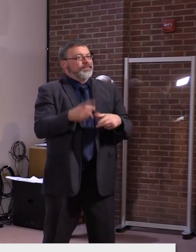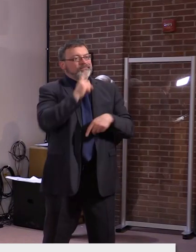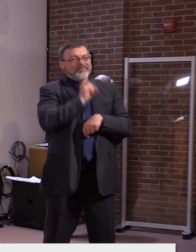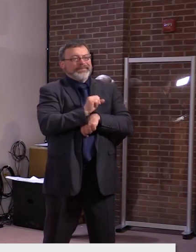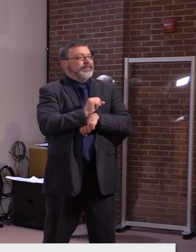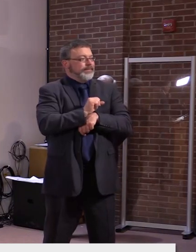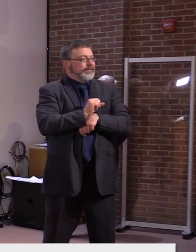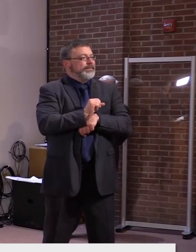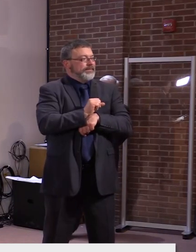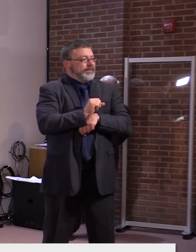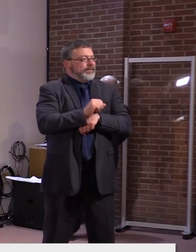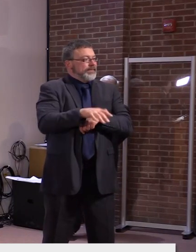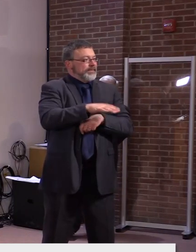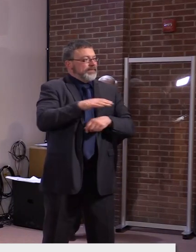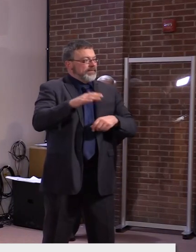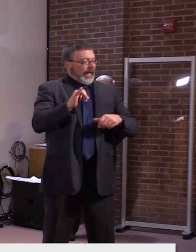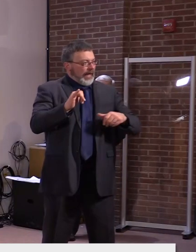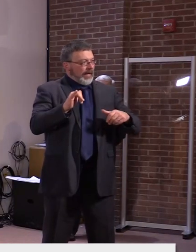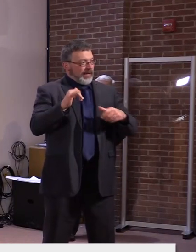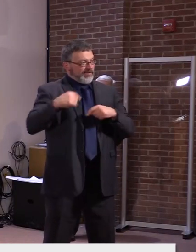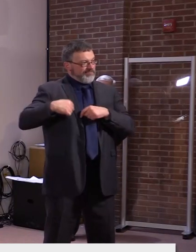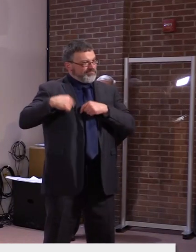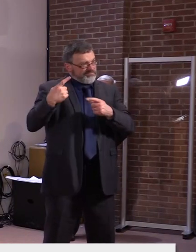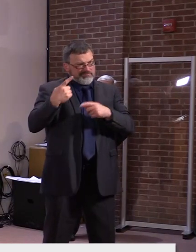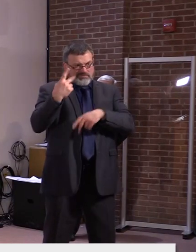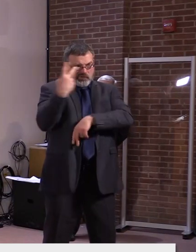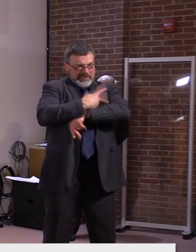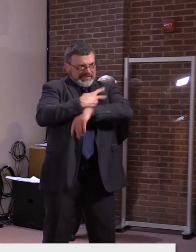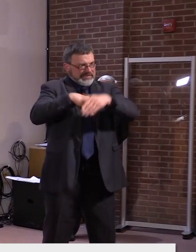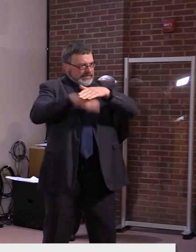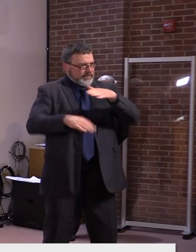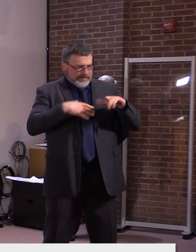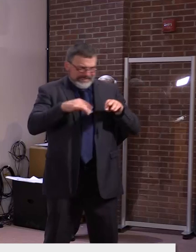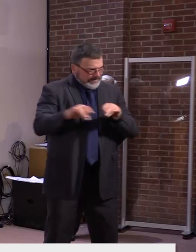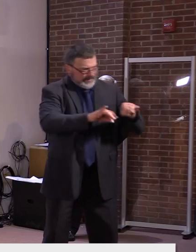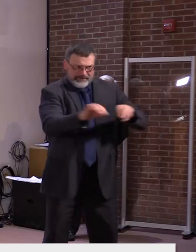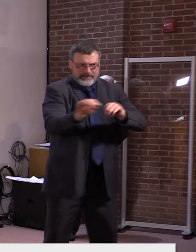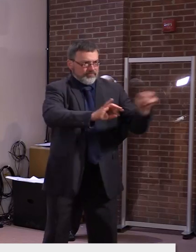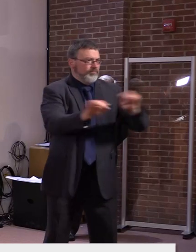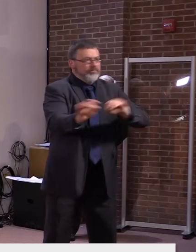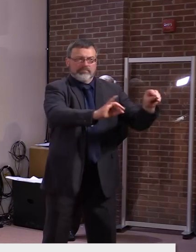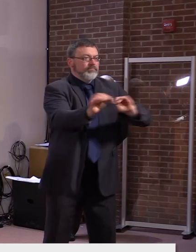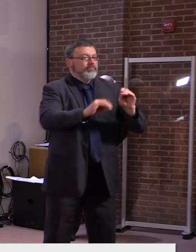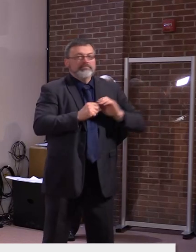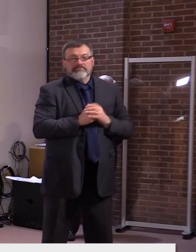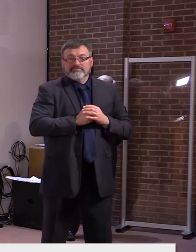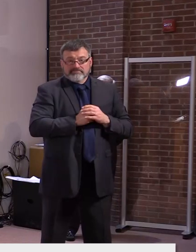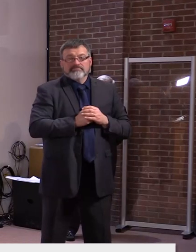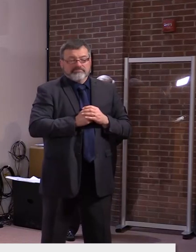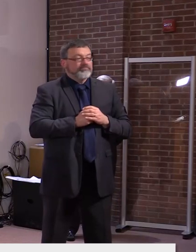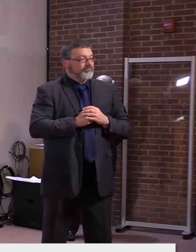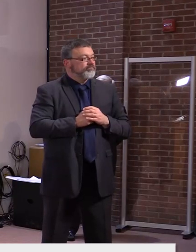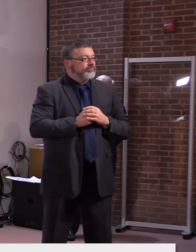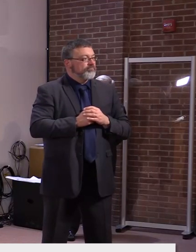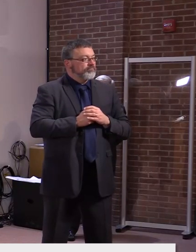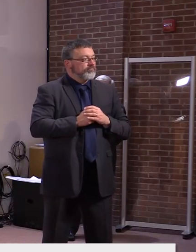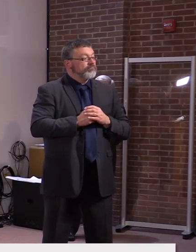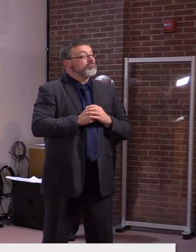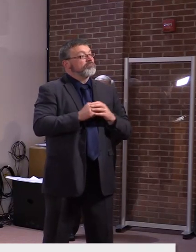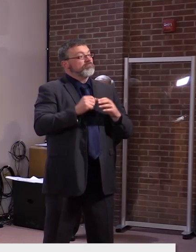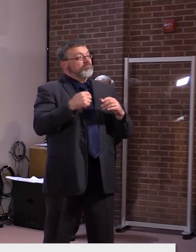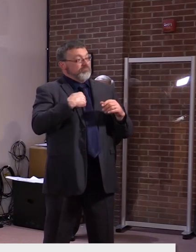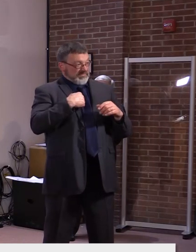response testing event for them using EMS provider and staff. And we also used our new response